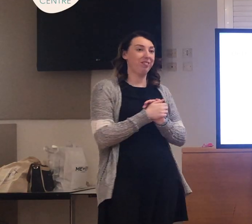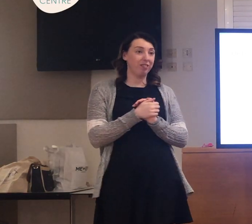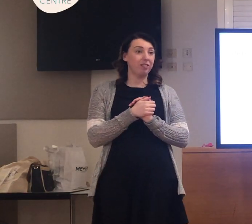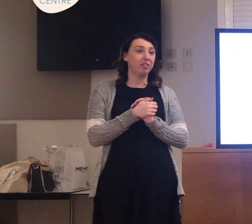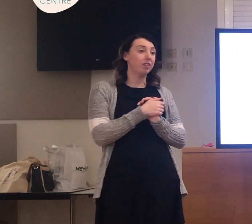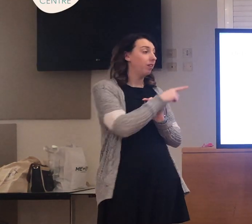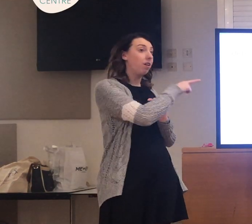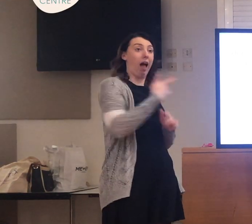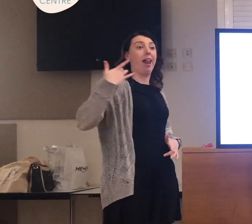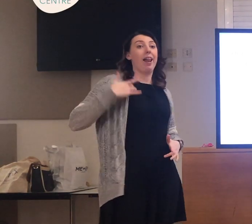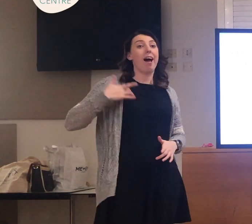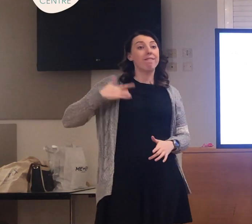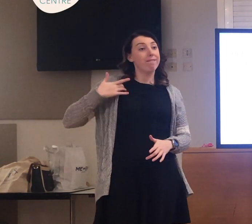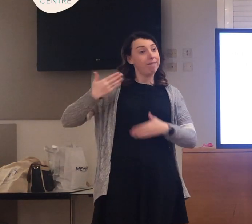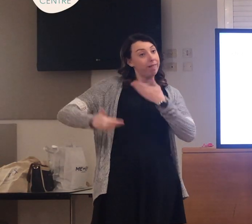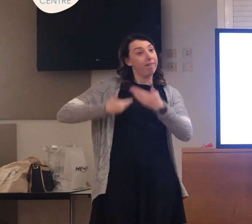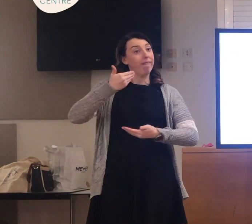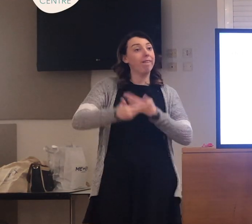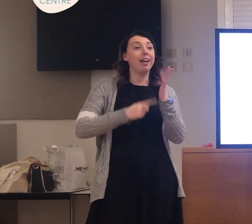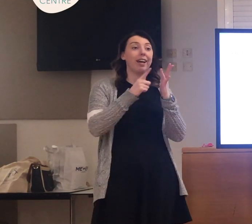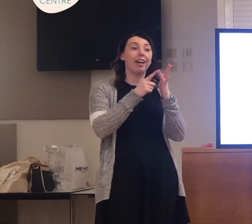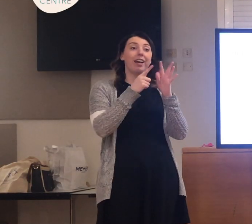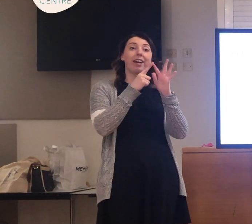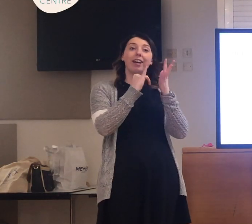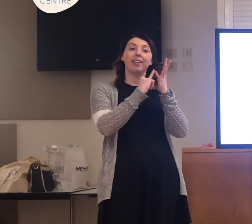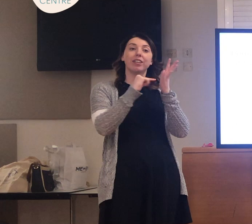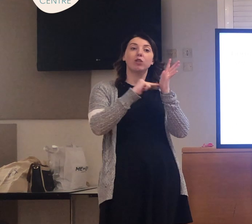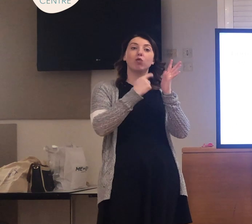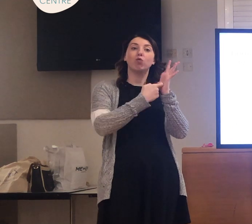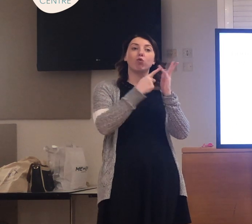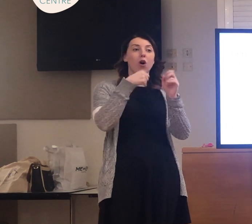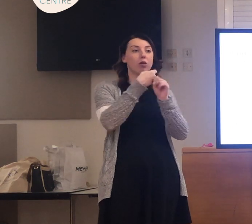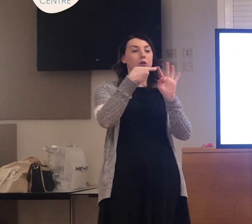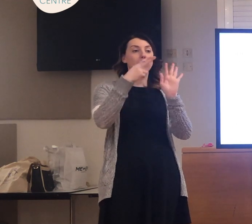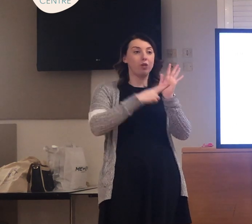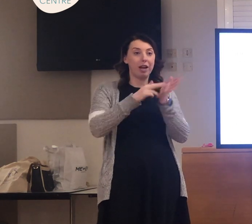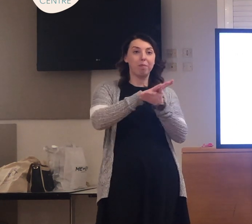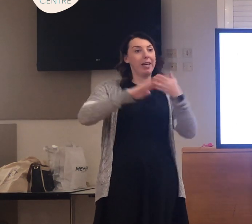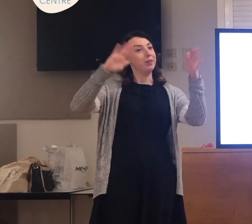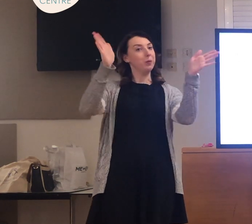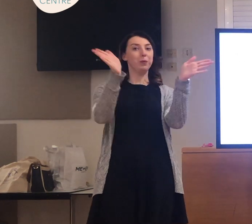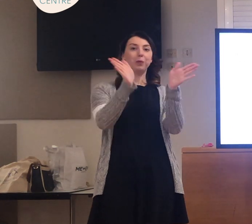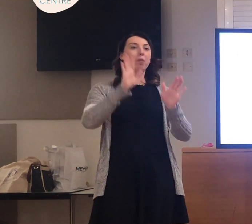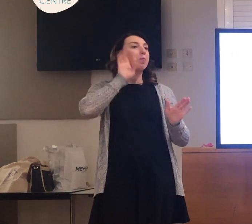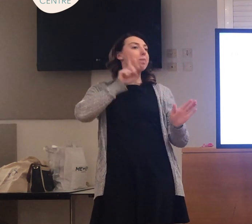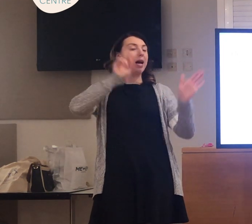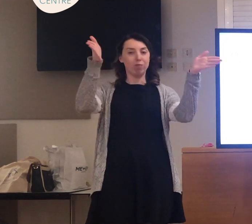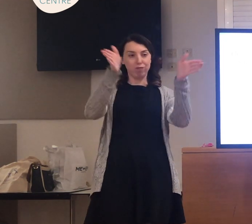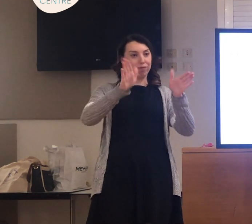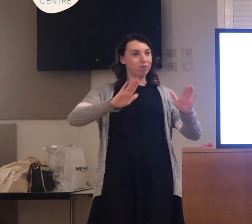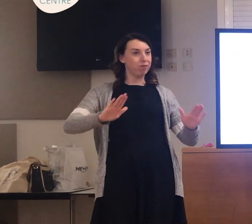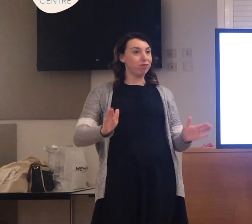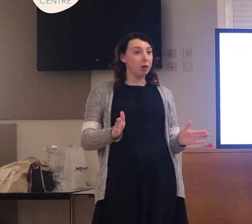All through your life, estrogen has given you that hourglass figure. Even if you've